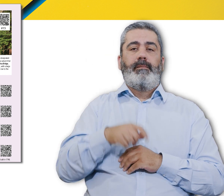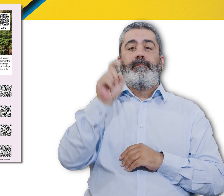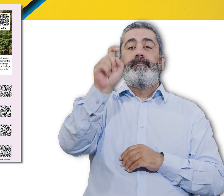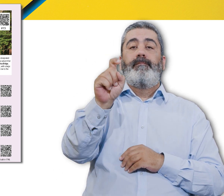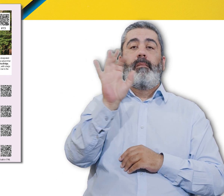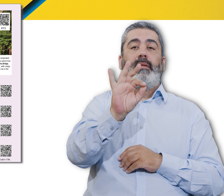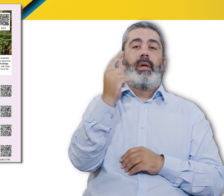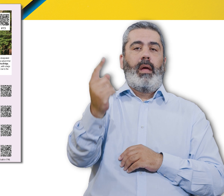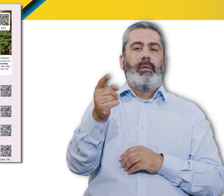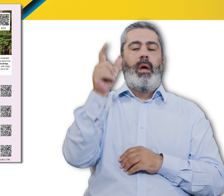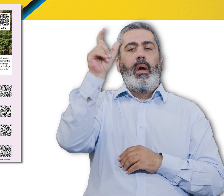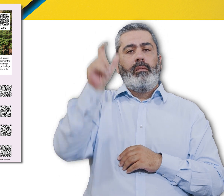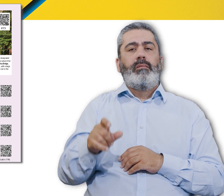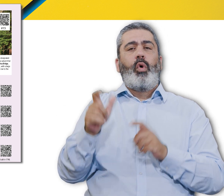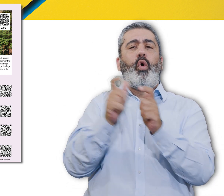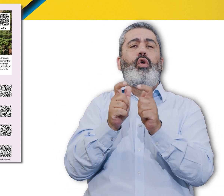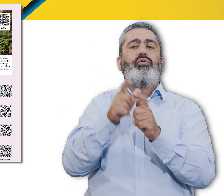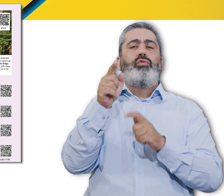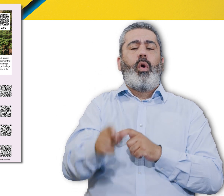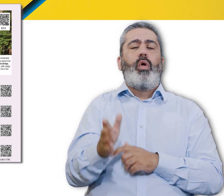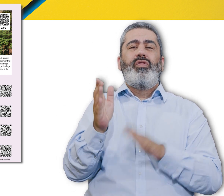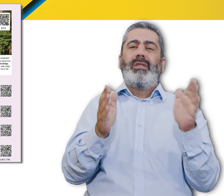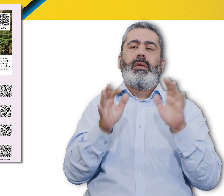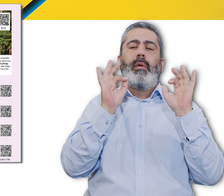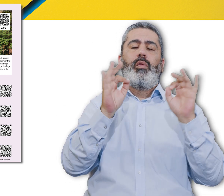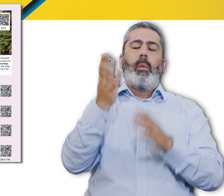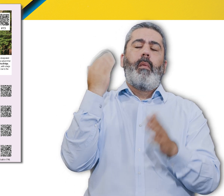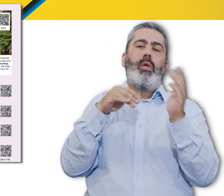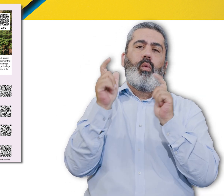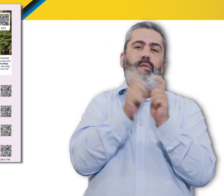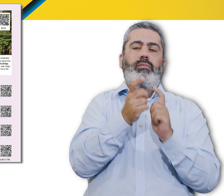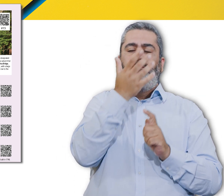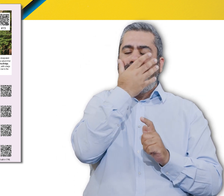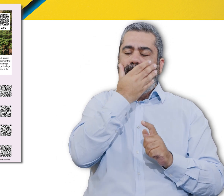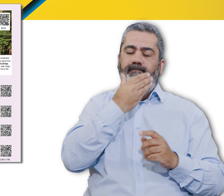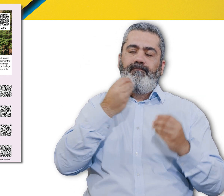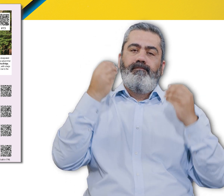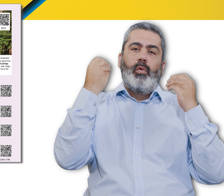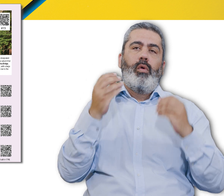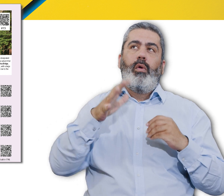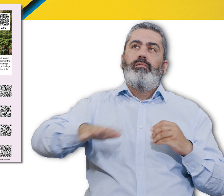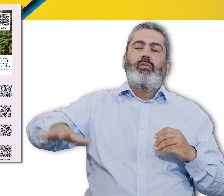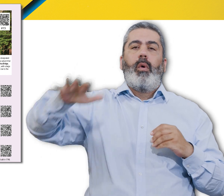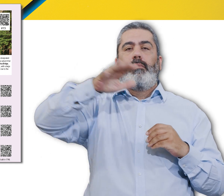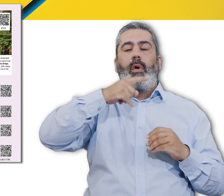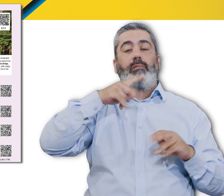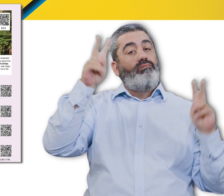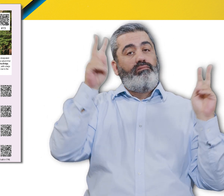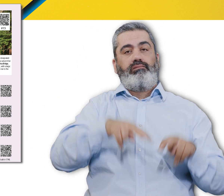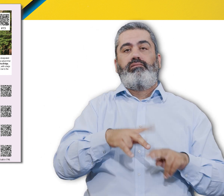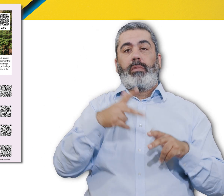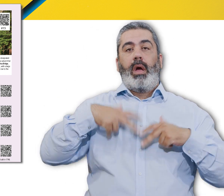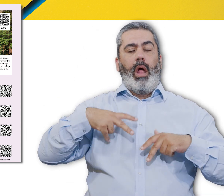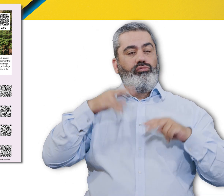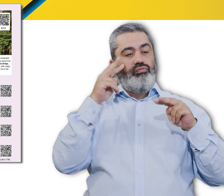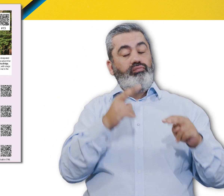Zeukas. Spileo, number 51. It is one of the oldest settlements in Western Macedonia. Its beauty and the uniqueness